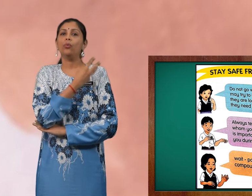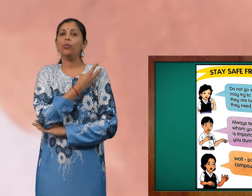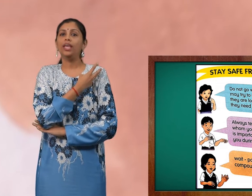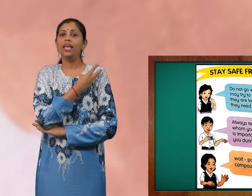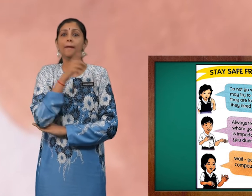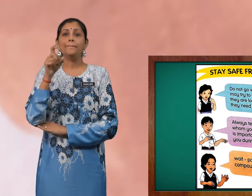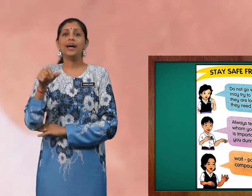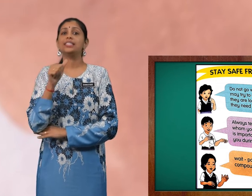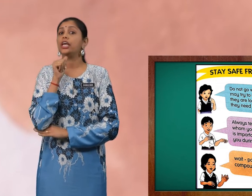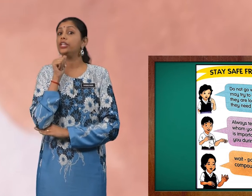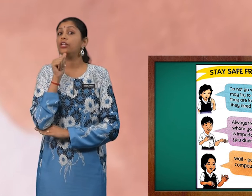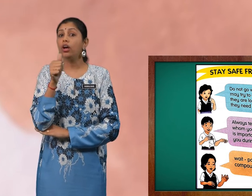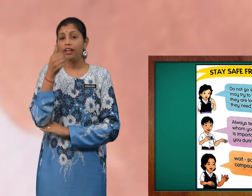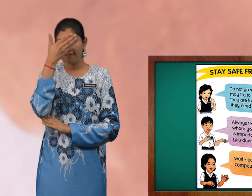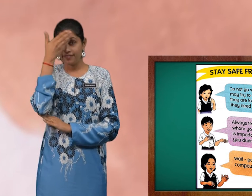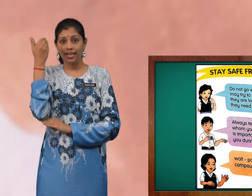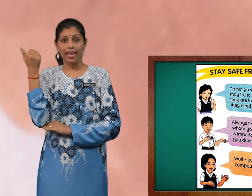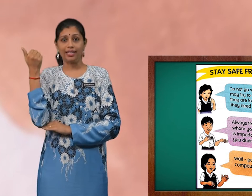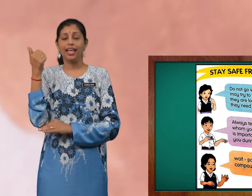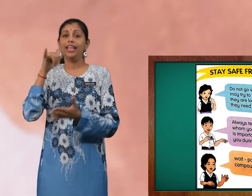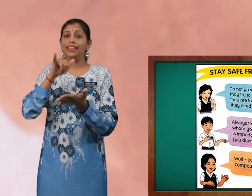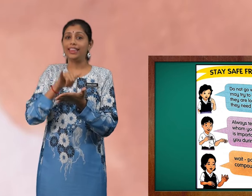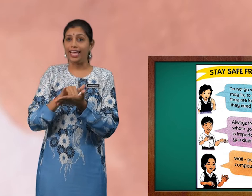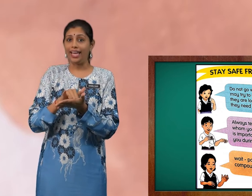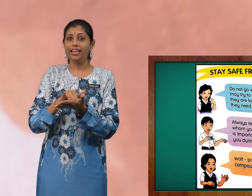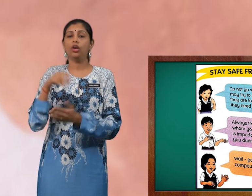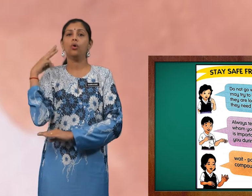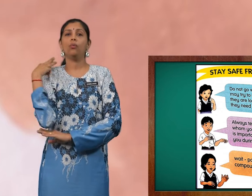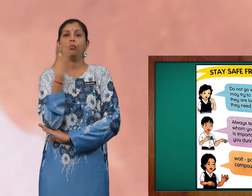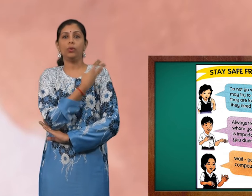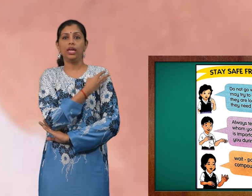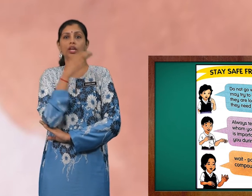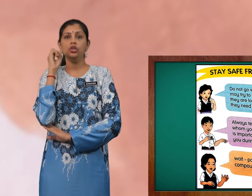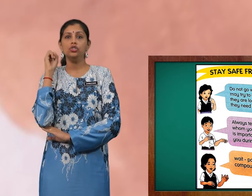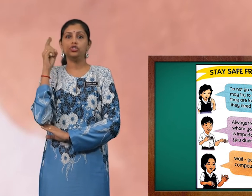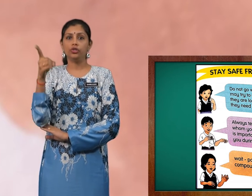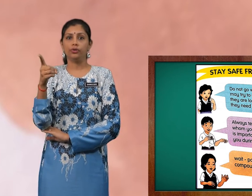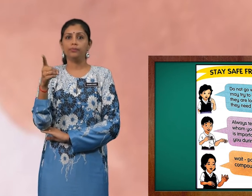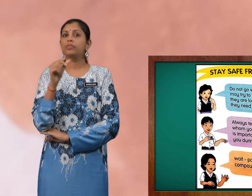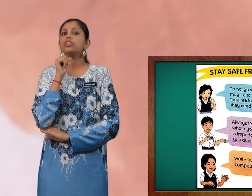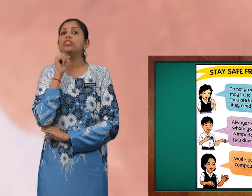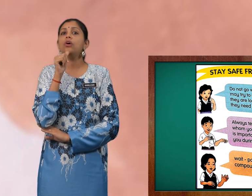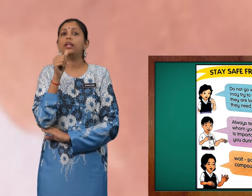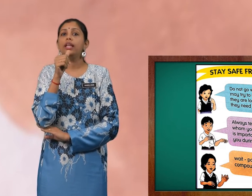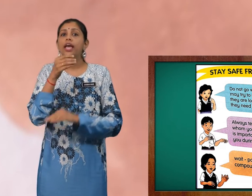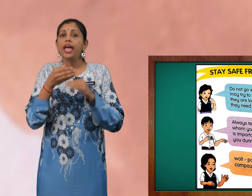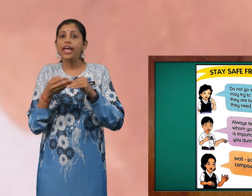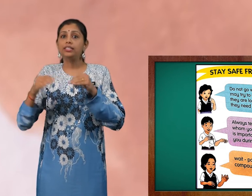we must not forget that we should not